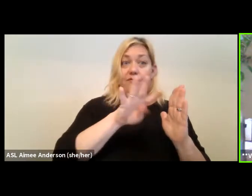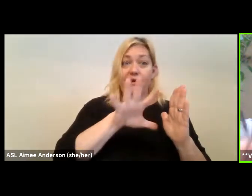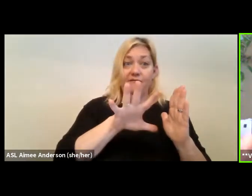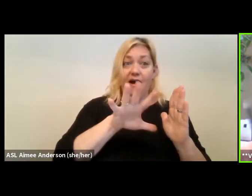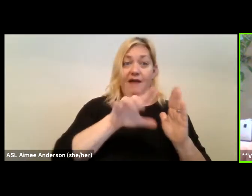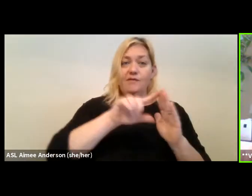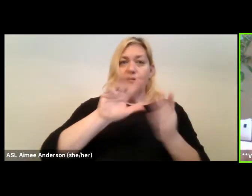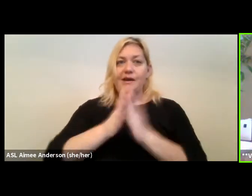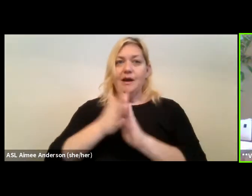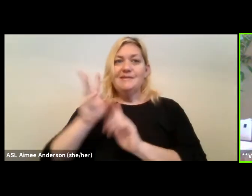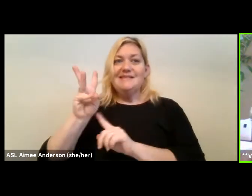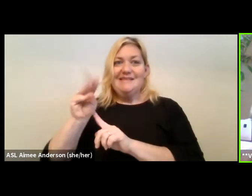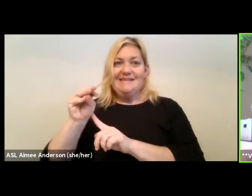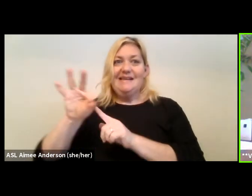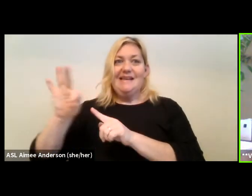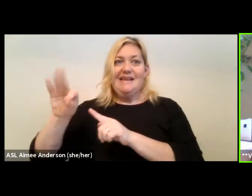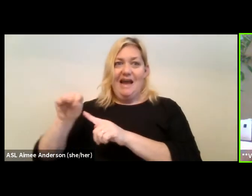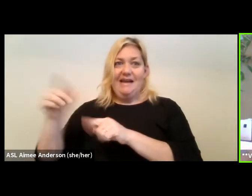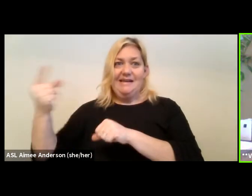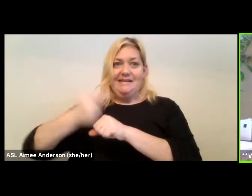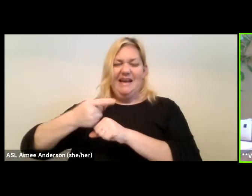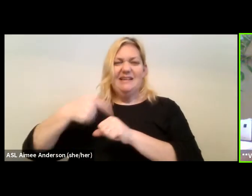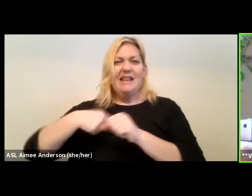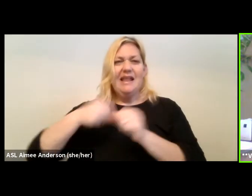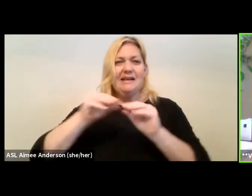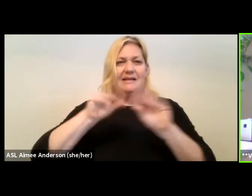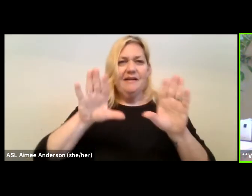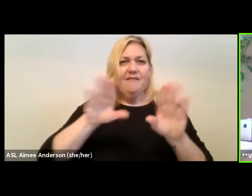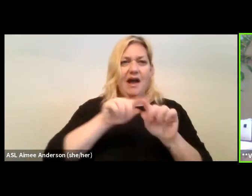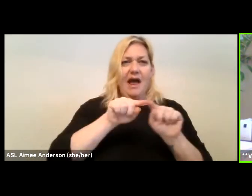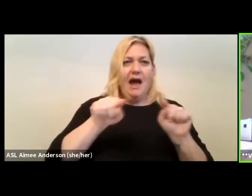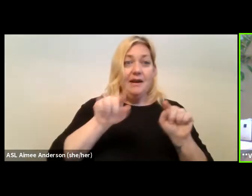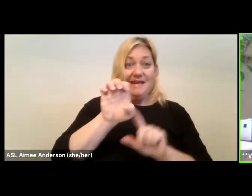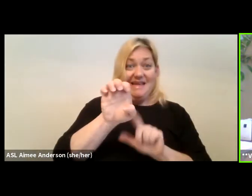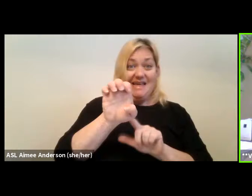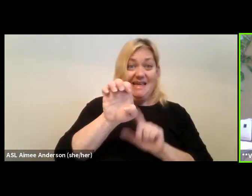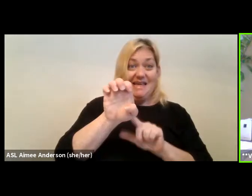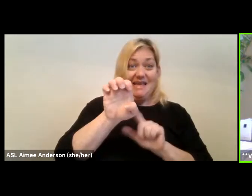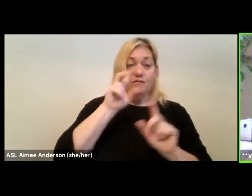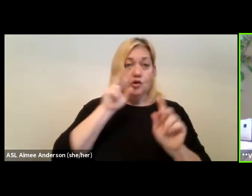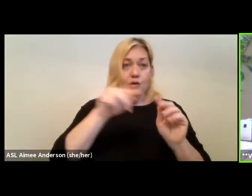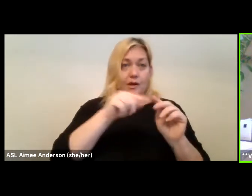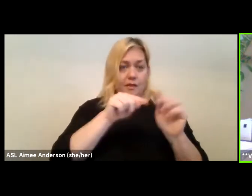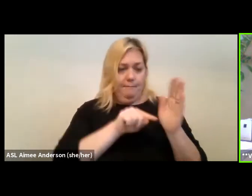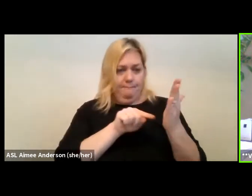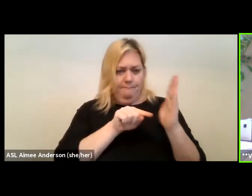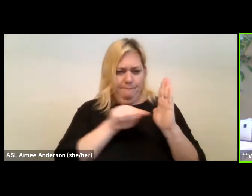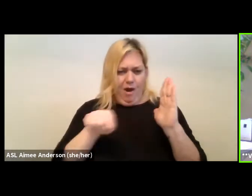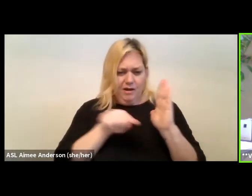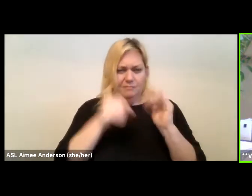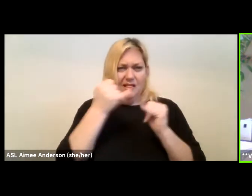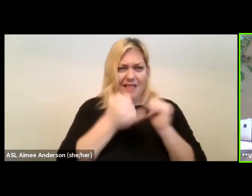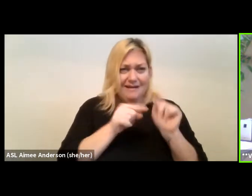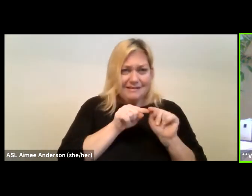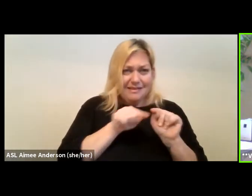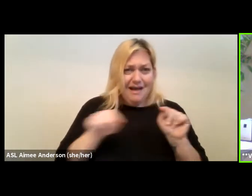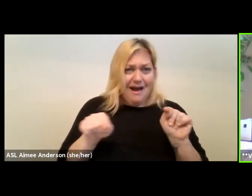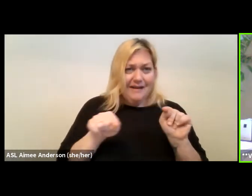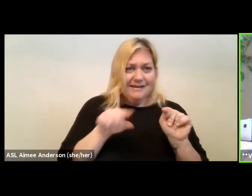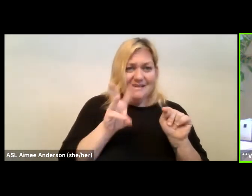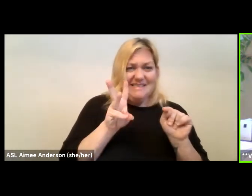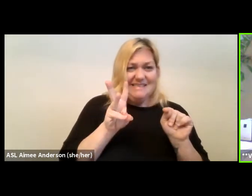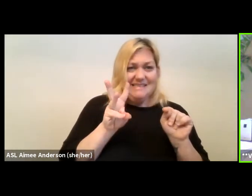90 days. And I'd like to clarify on item E on your agenda, if you look at the very bottom, the second to the last line,